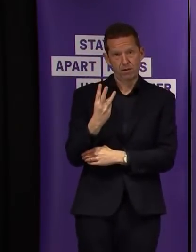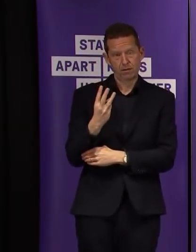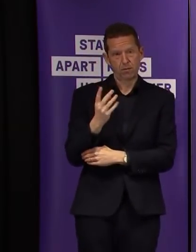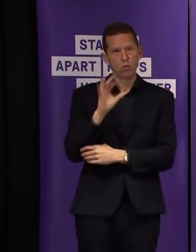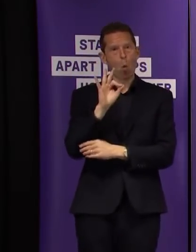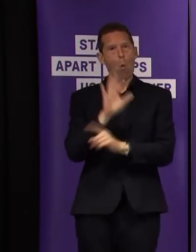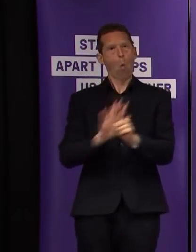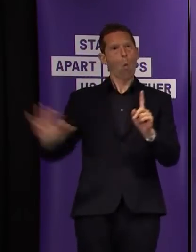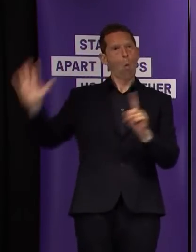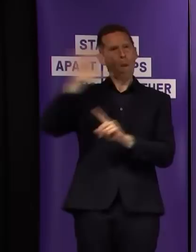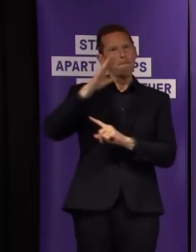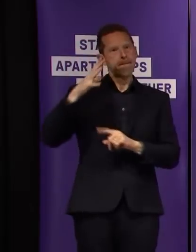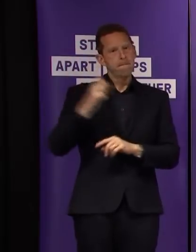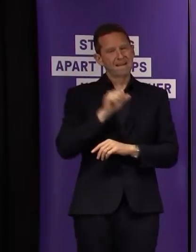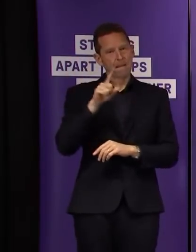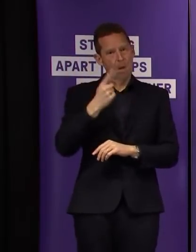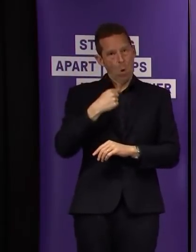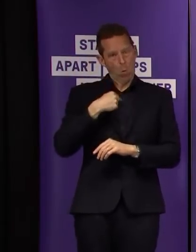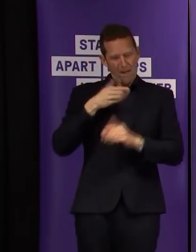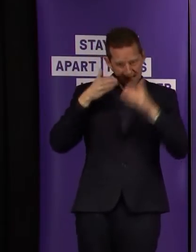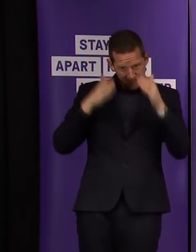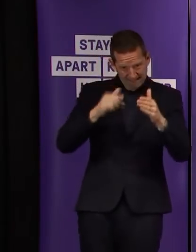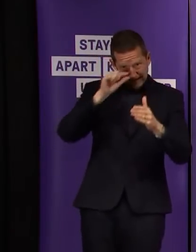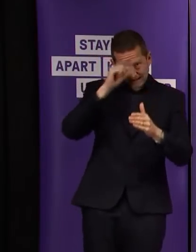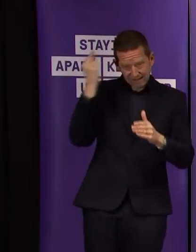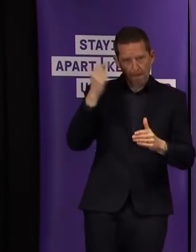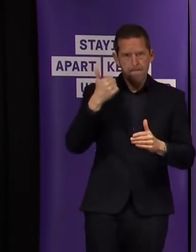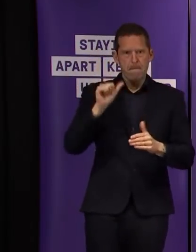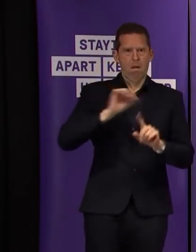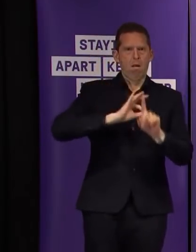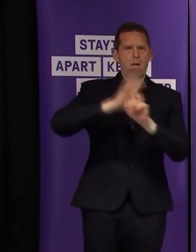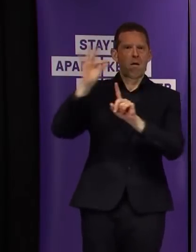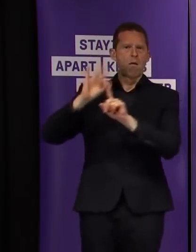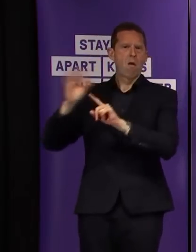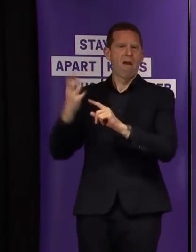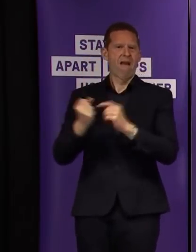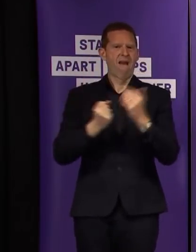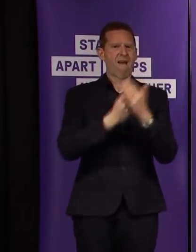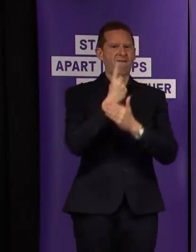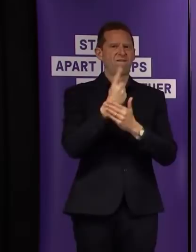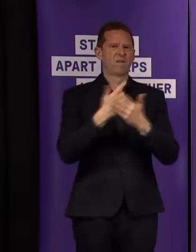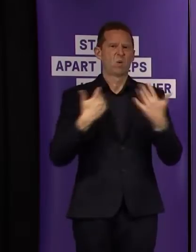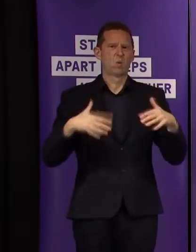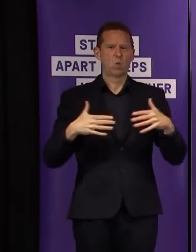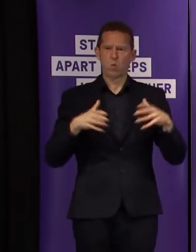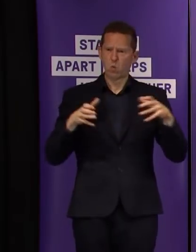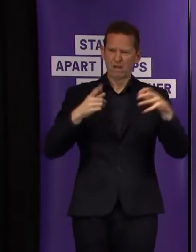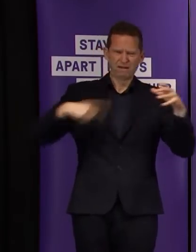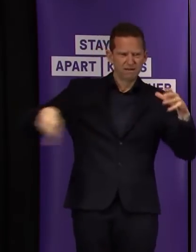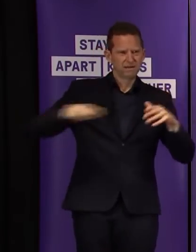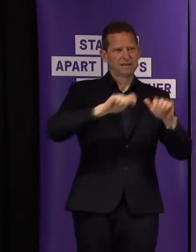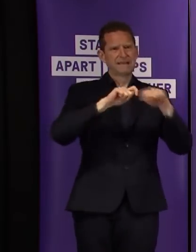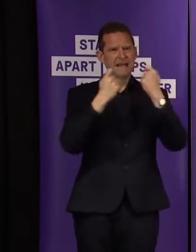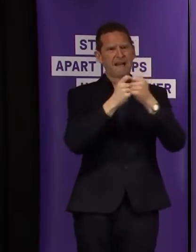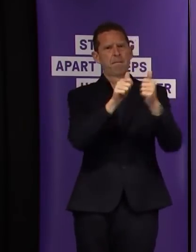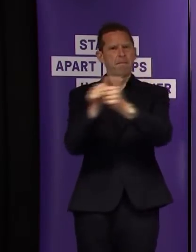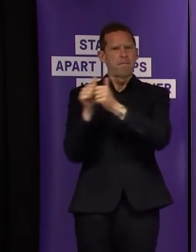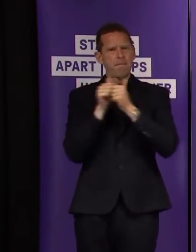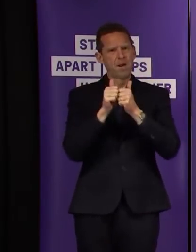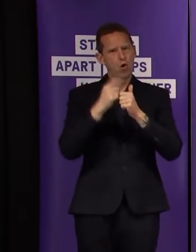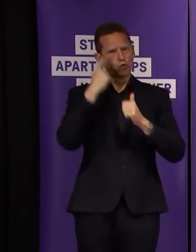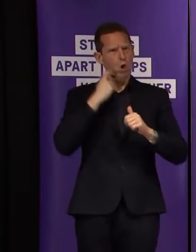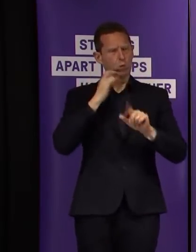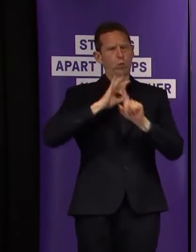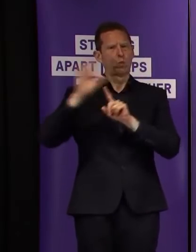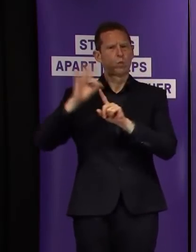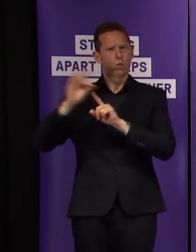to, but to what you're driving at, we've seen improvements across the board. It's a big team. Everyone's working as hard as they can.